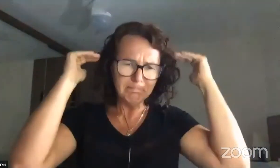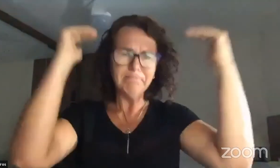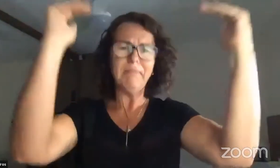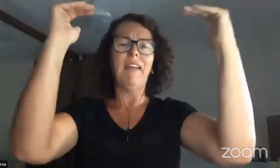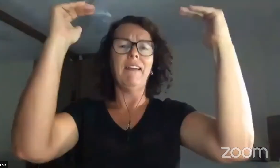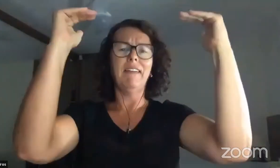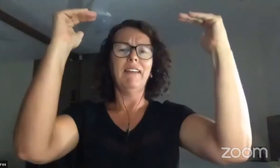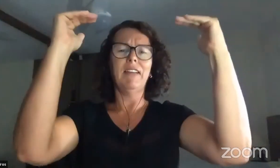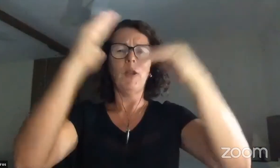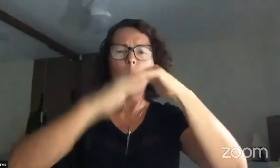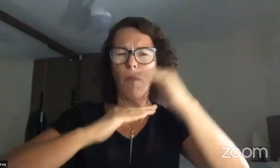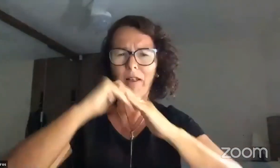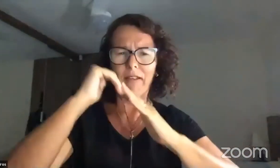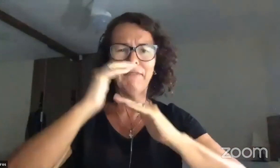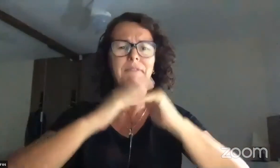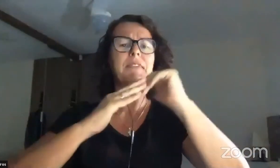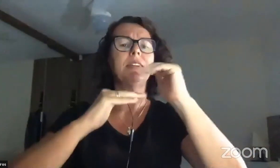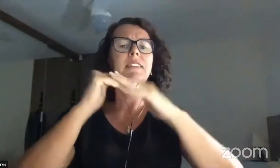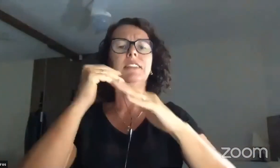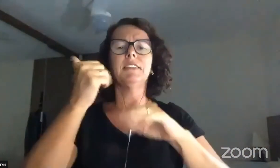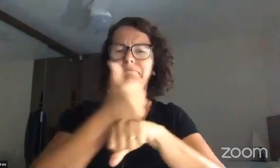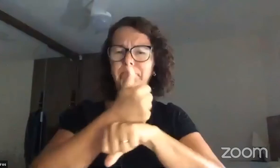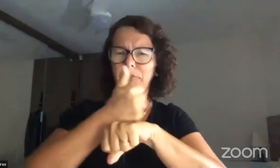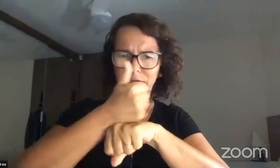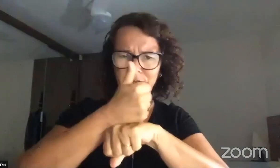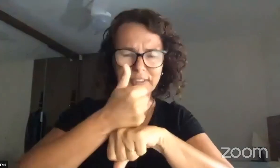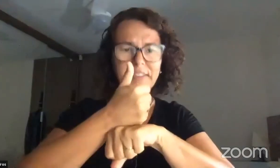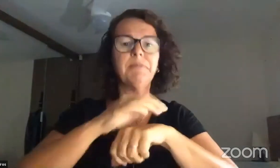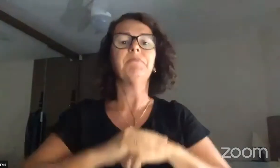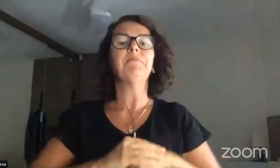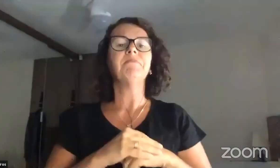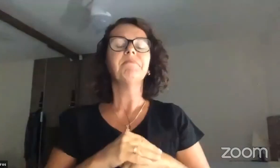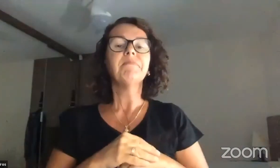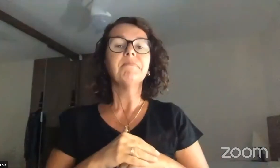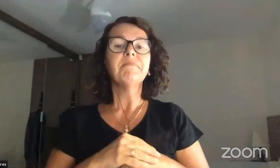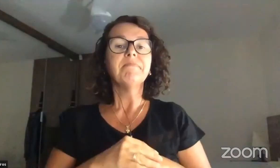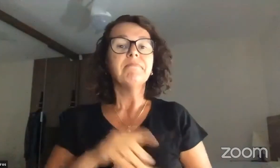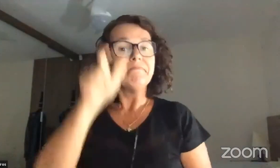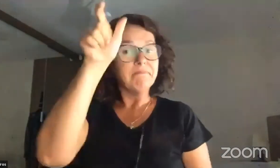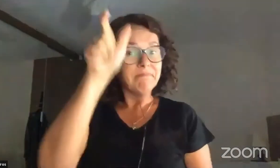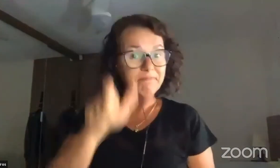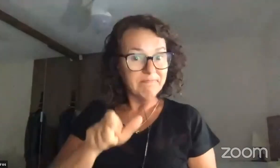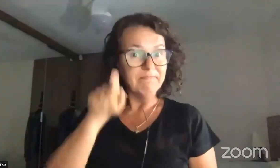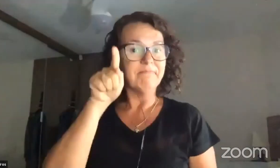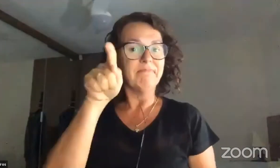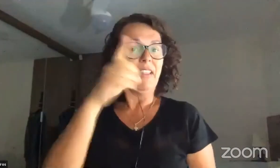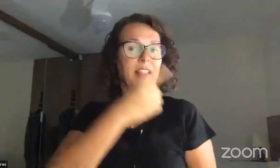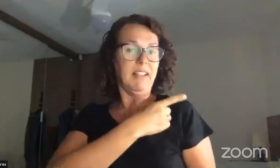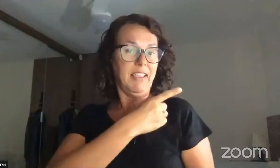She is a well-renowned professor. Hello, everyone.